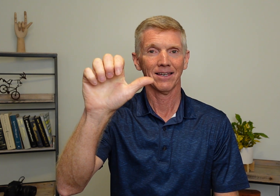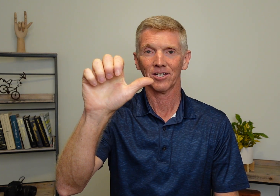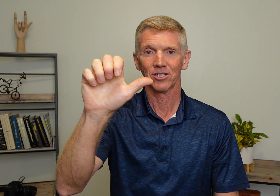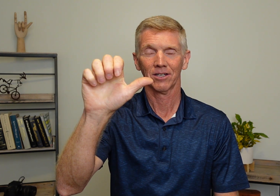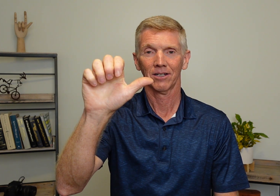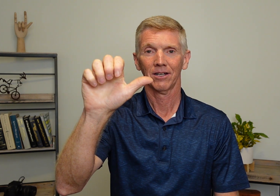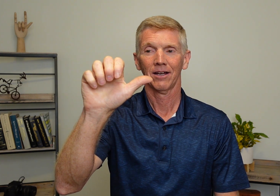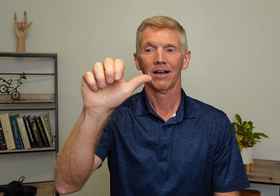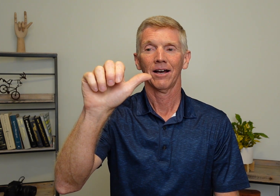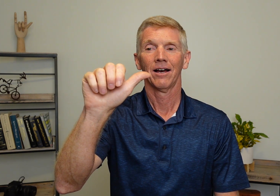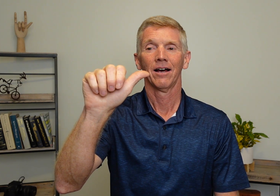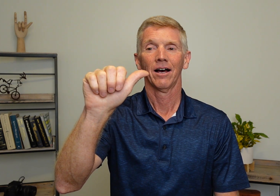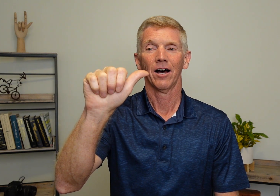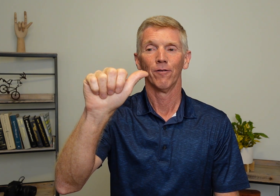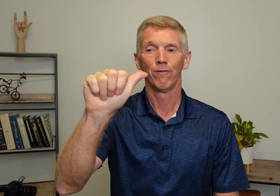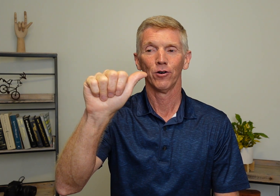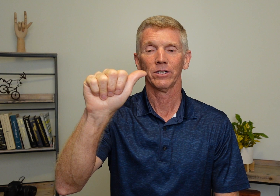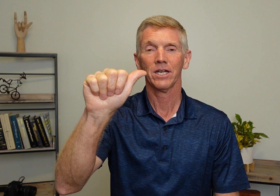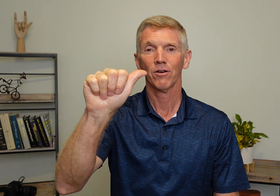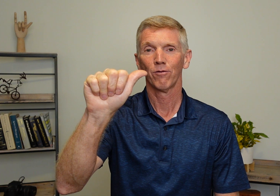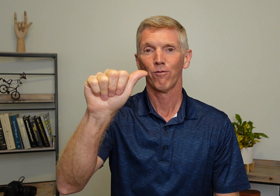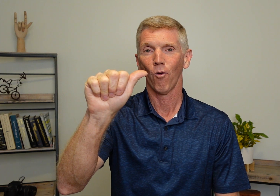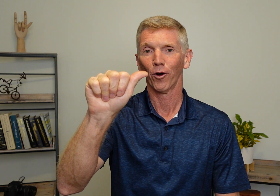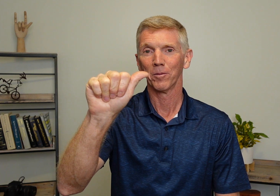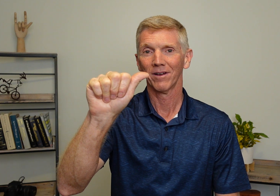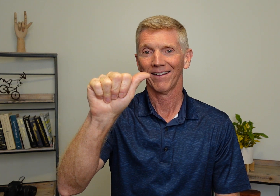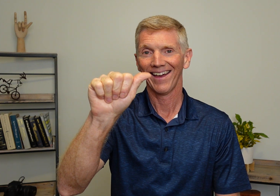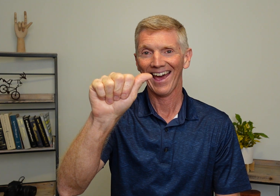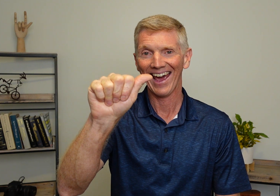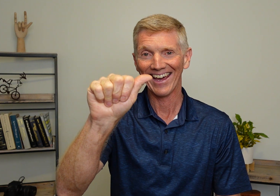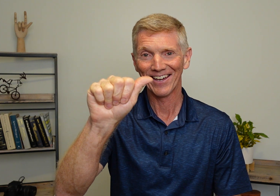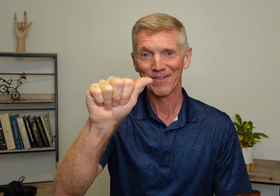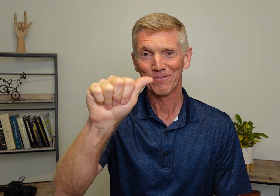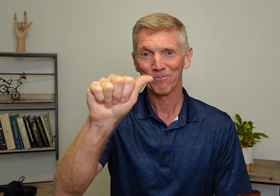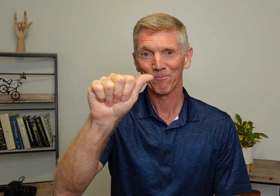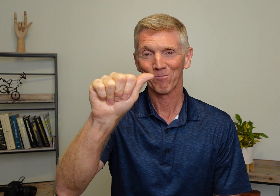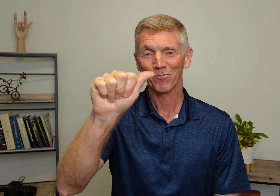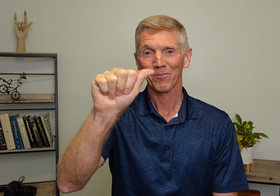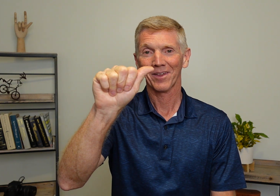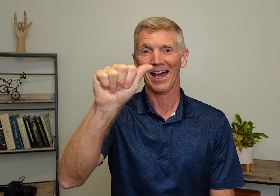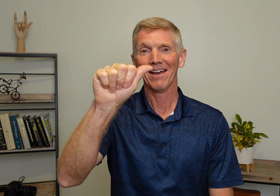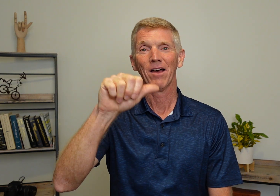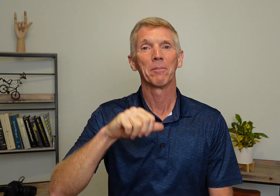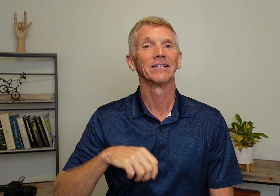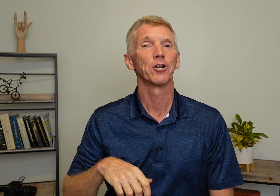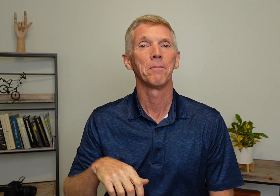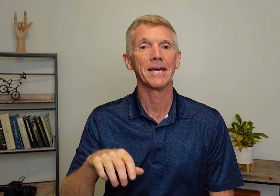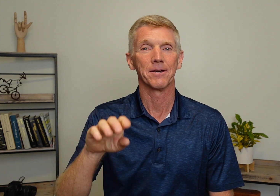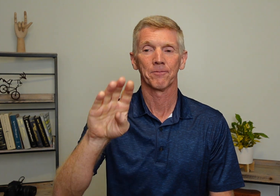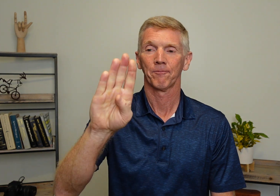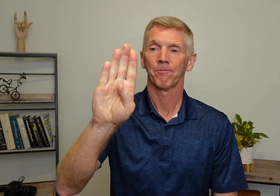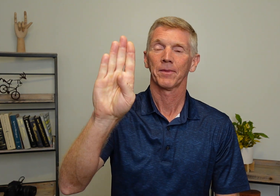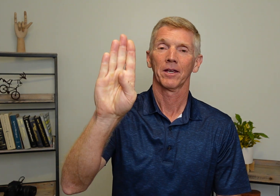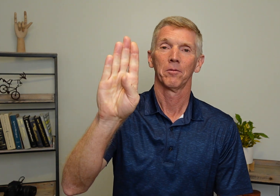this. A fully formed A. Okay, how about the letter B?